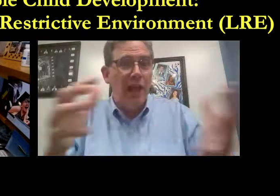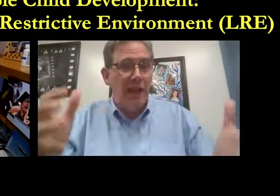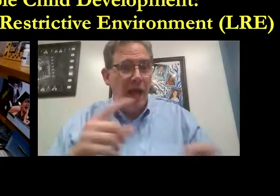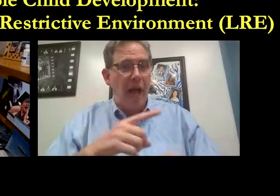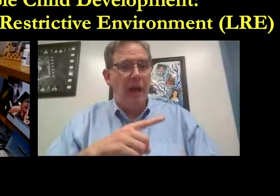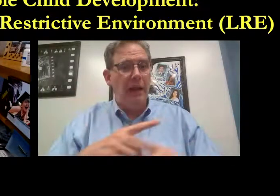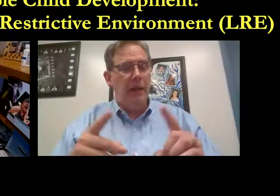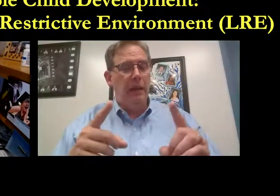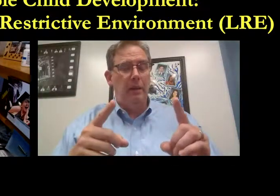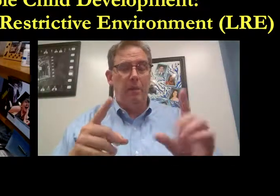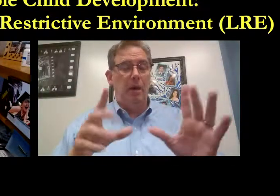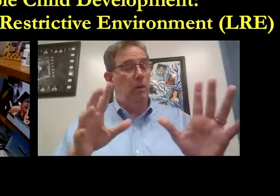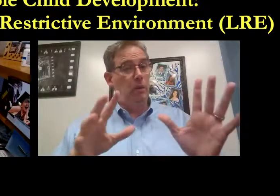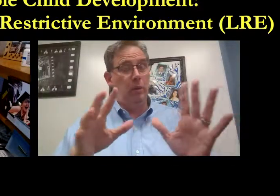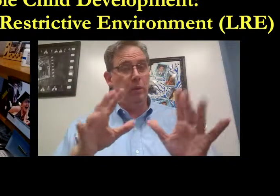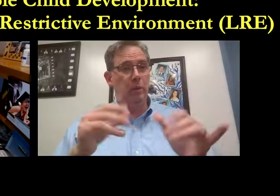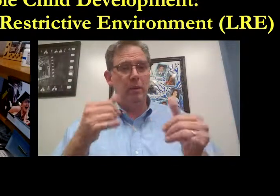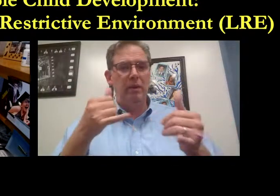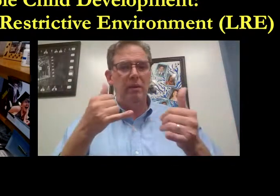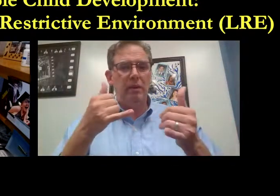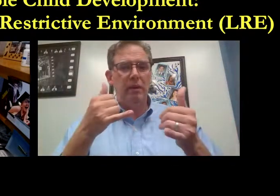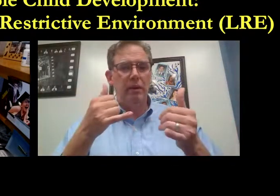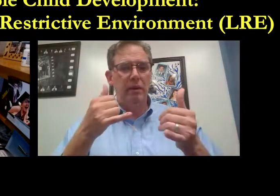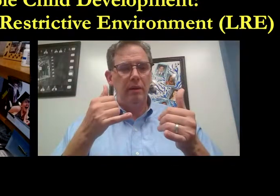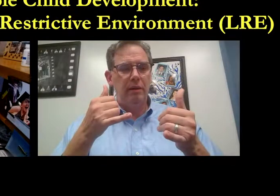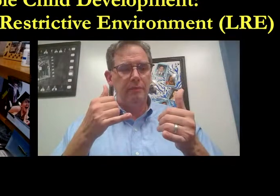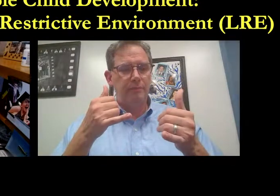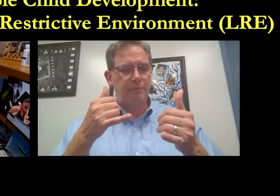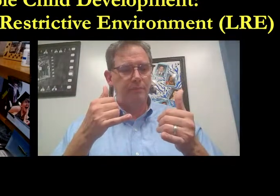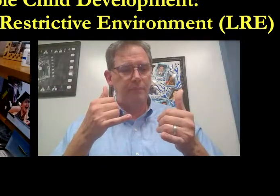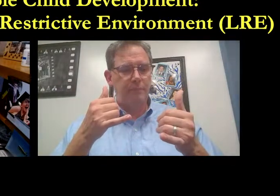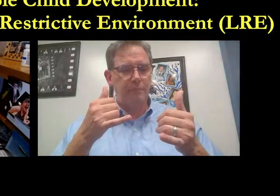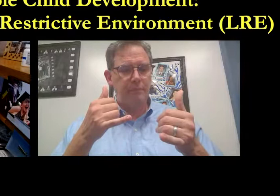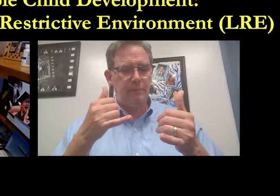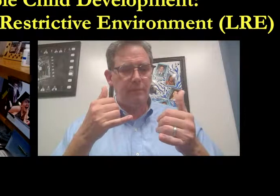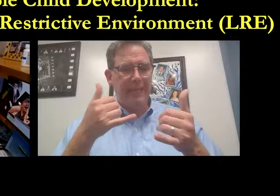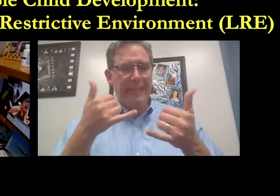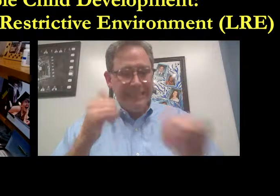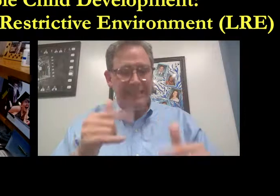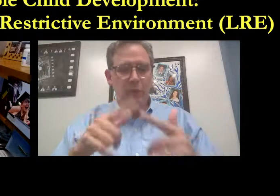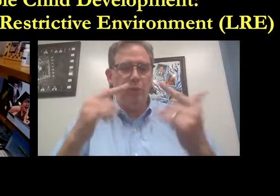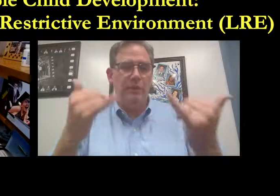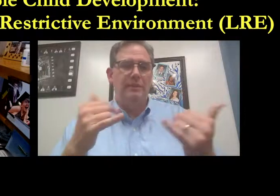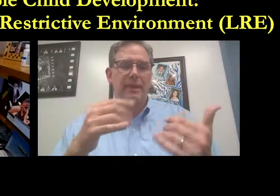And there at ASD, he learned a lot.